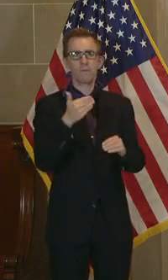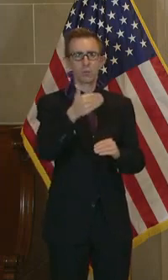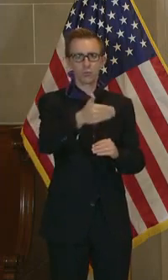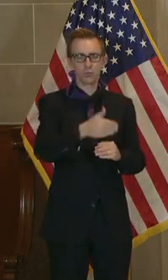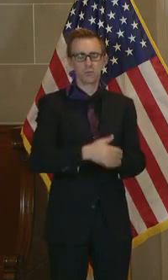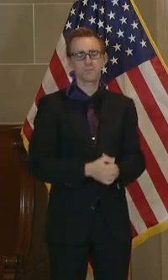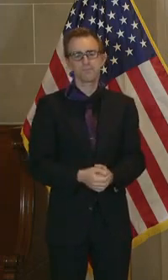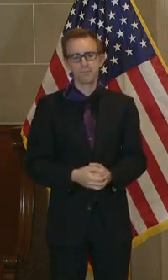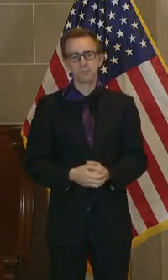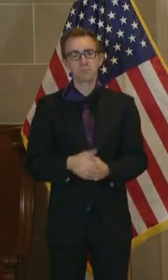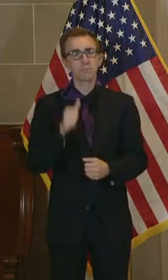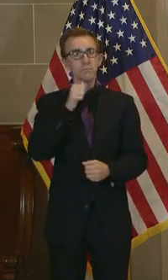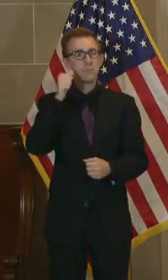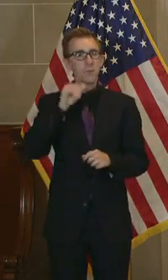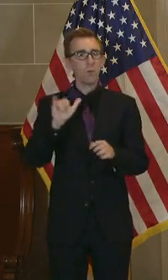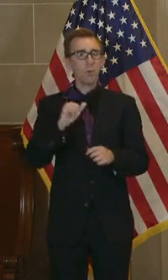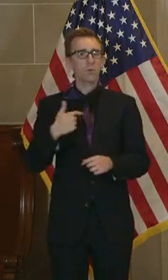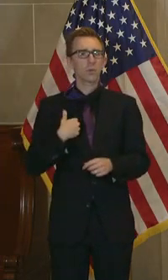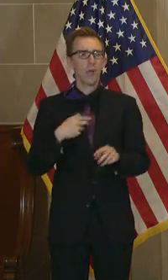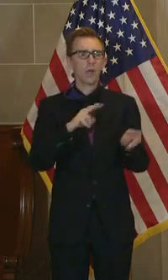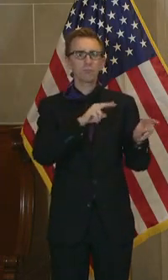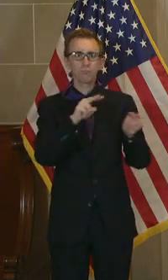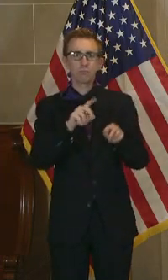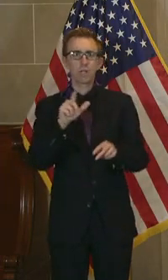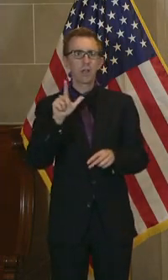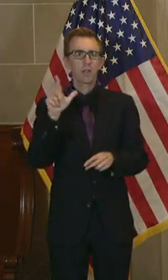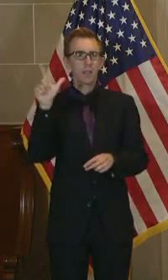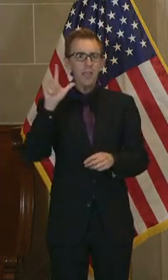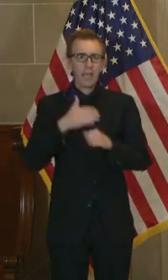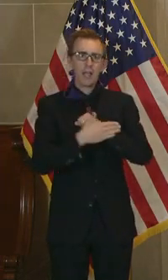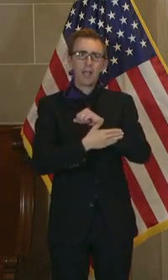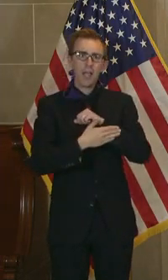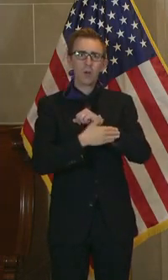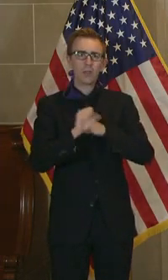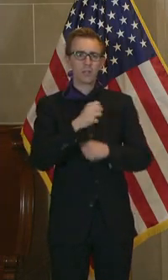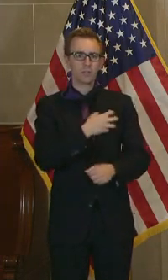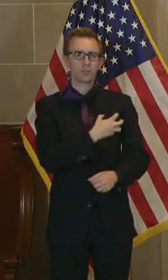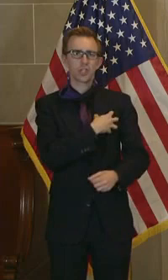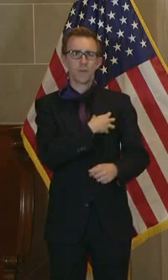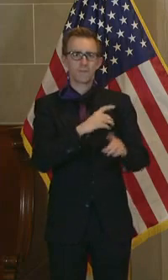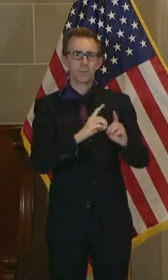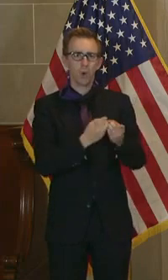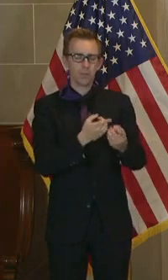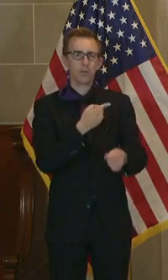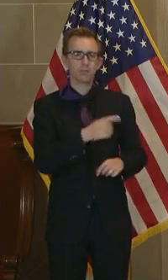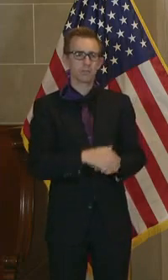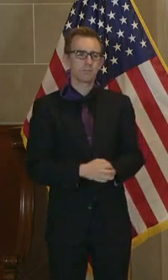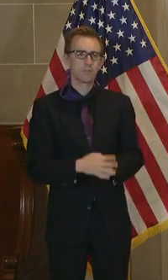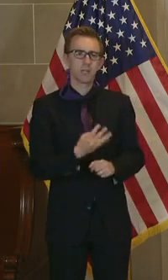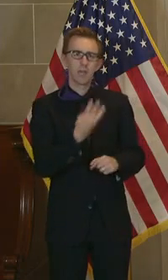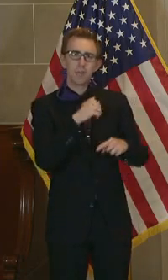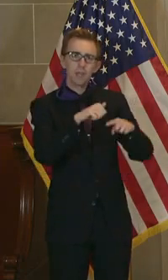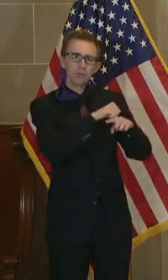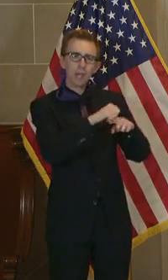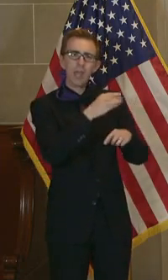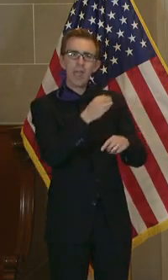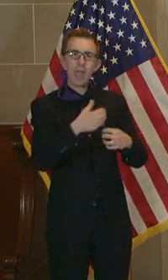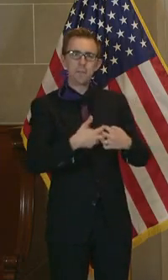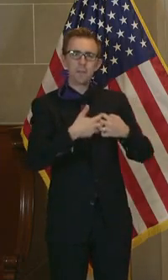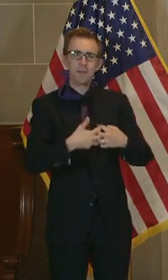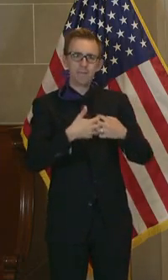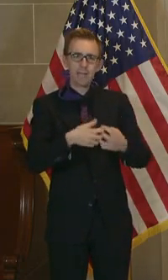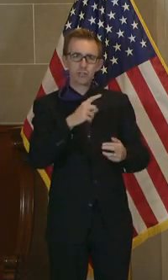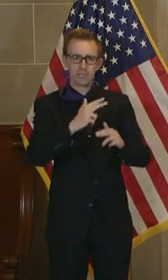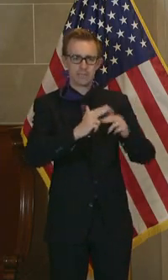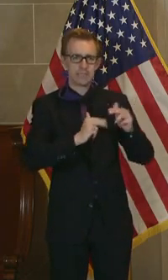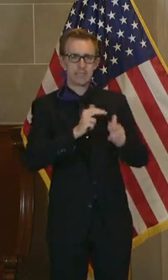Also, yesterday, I had the chance to tour the Lincoln County Sheriff's Department, inmate training and manufacturing facilities. One